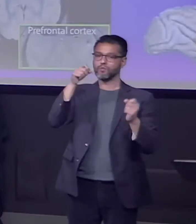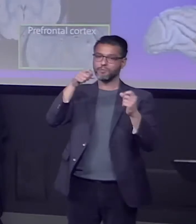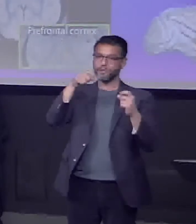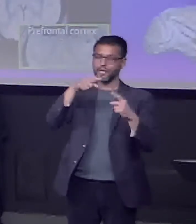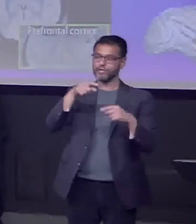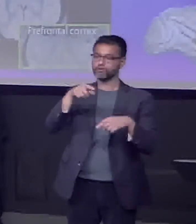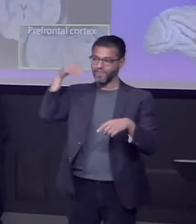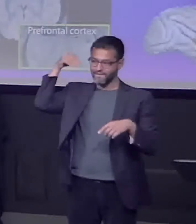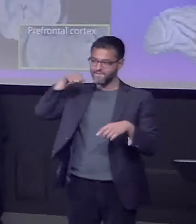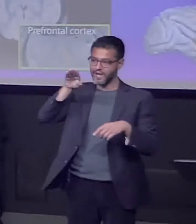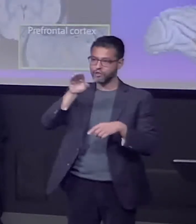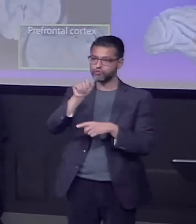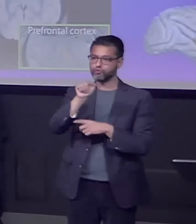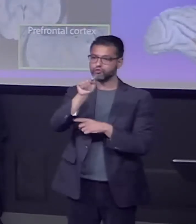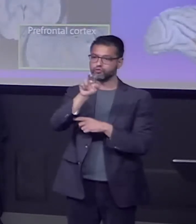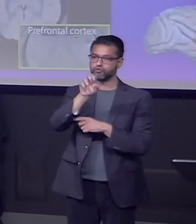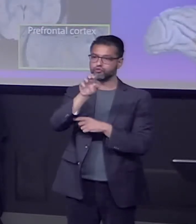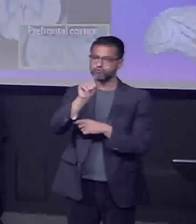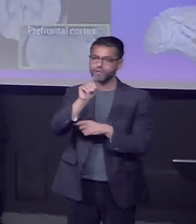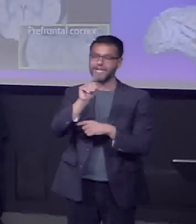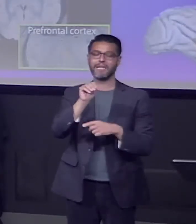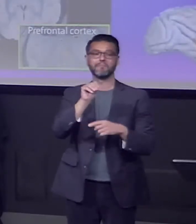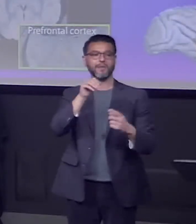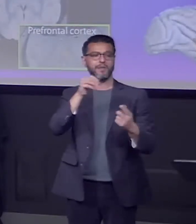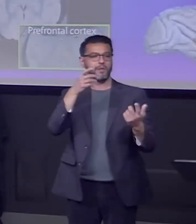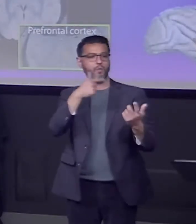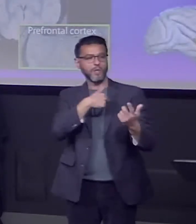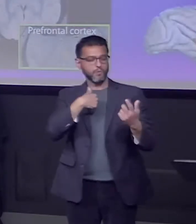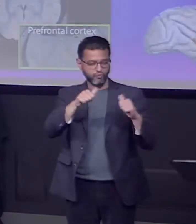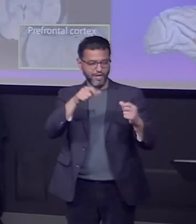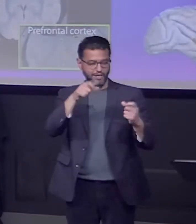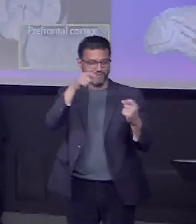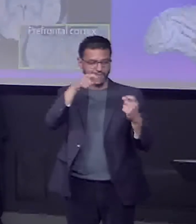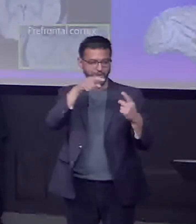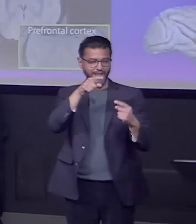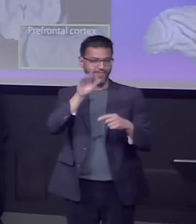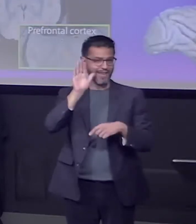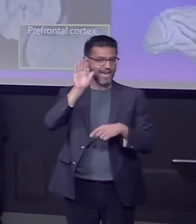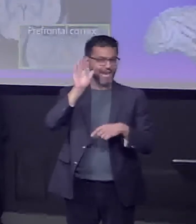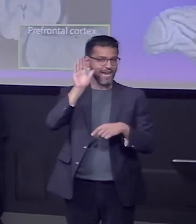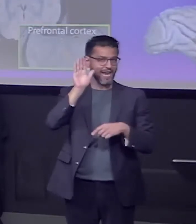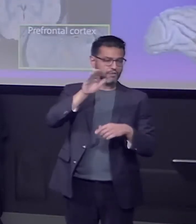stream, first stimulating in the anterior part of the superior temporal gyrus, which we knew